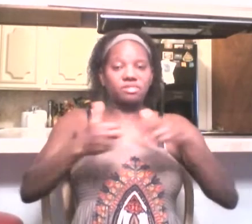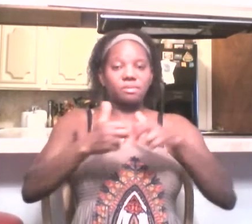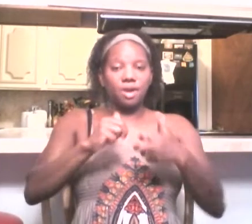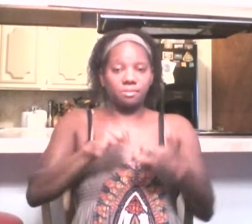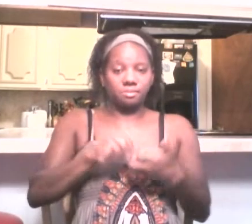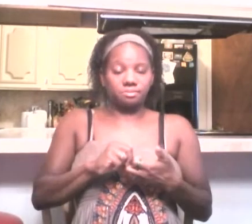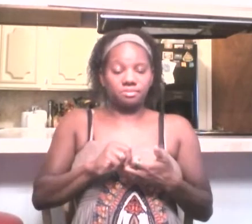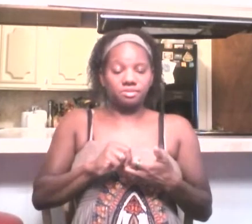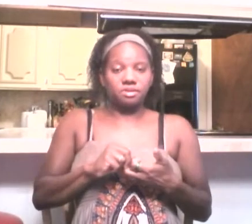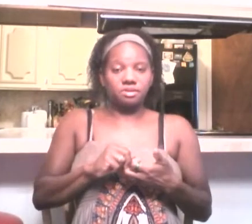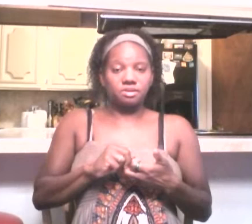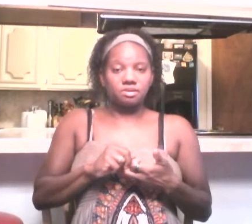the problem?